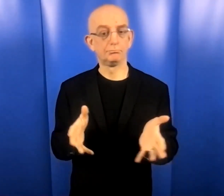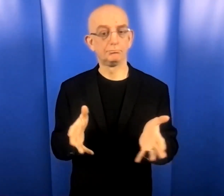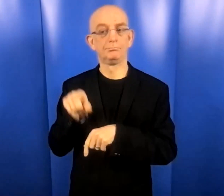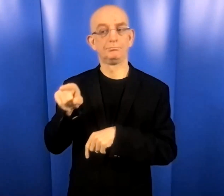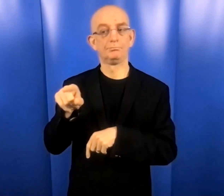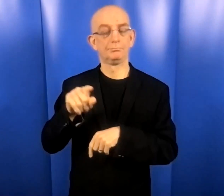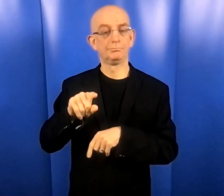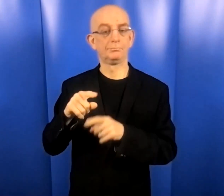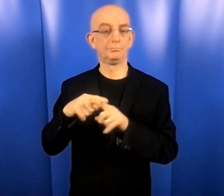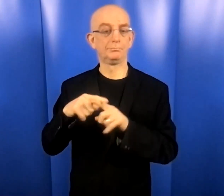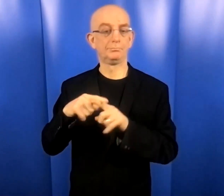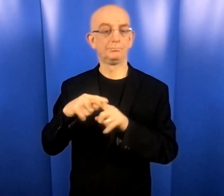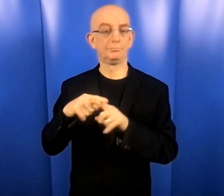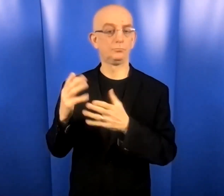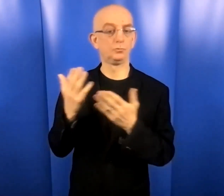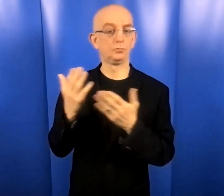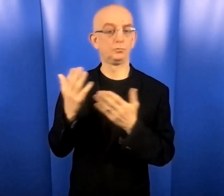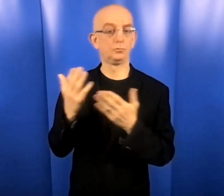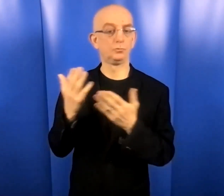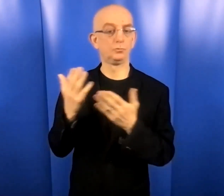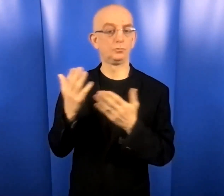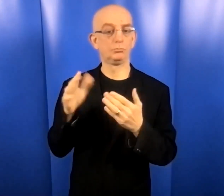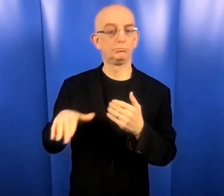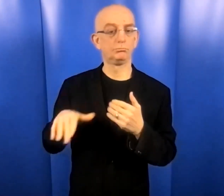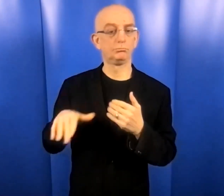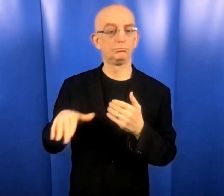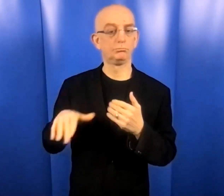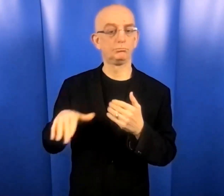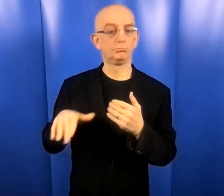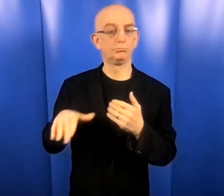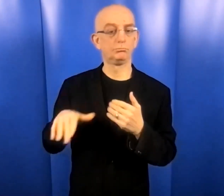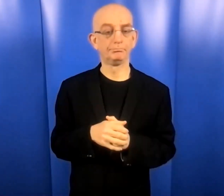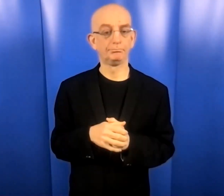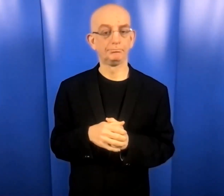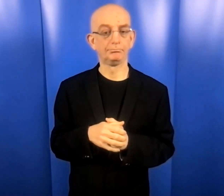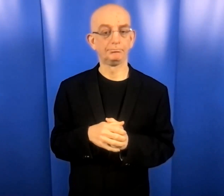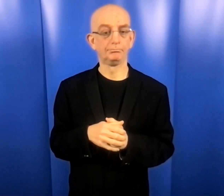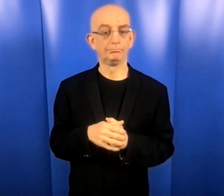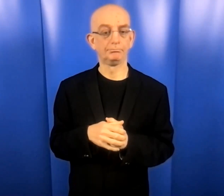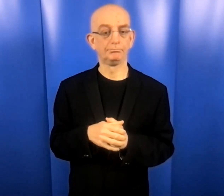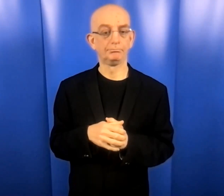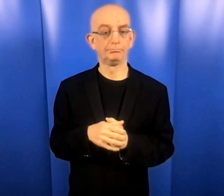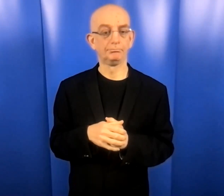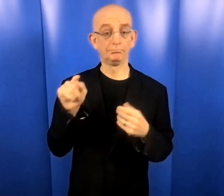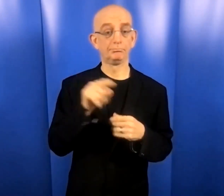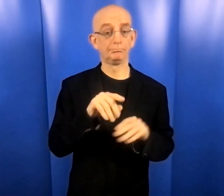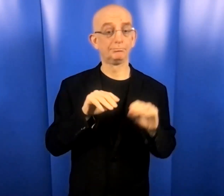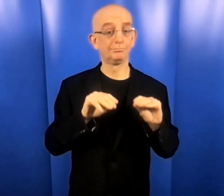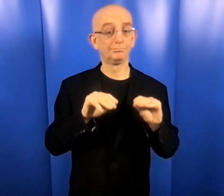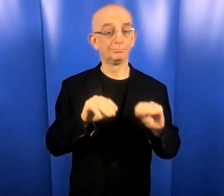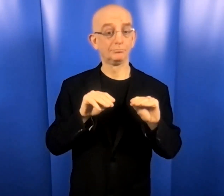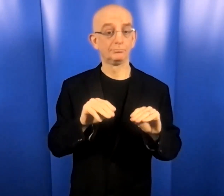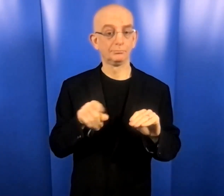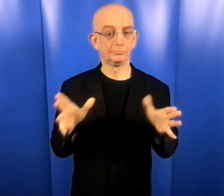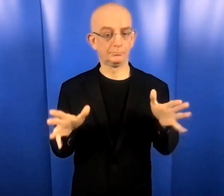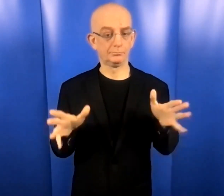disabilities, particularly the visually impaired and the hearing impaired, because they say that they are not able to handle this surgery. So for the